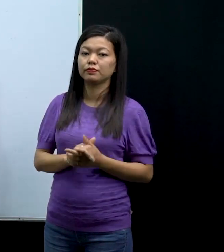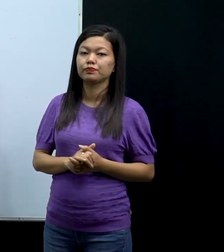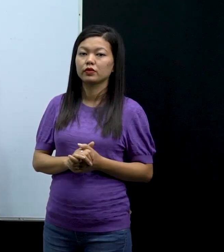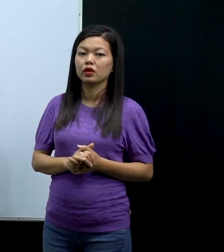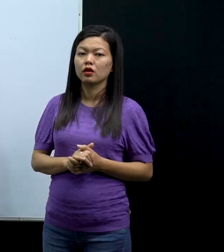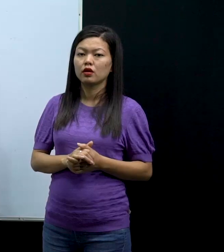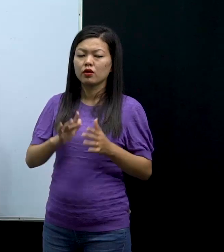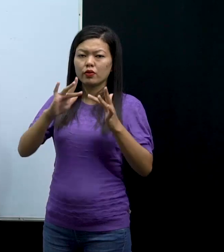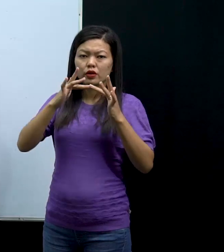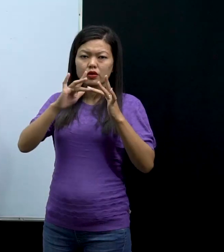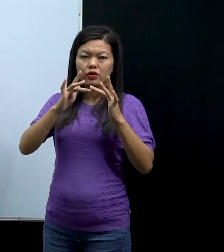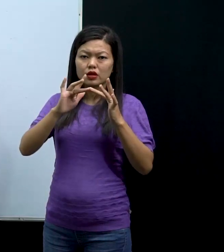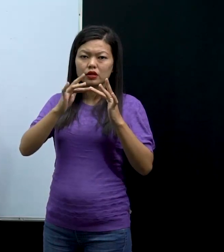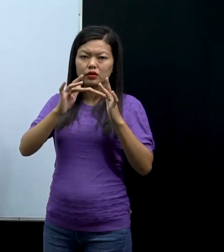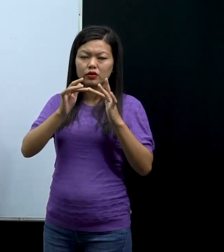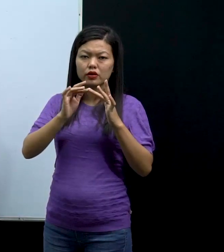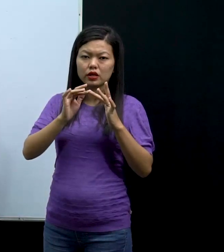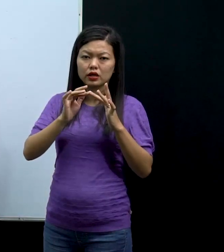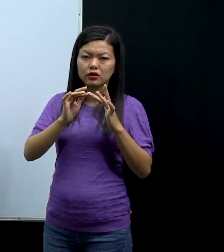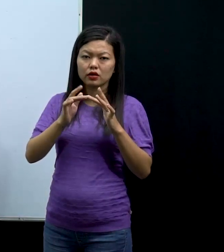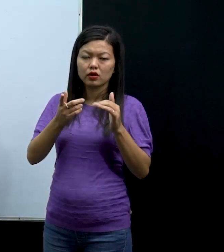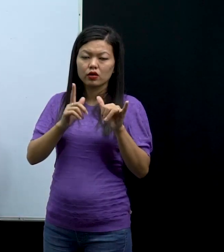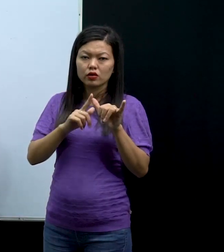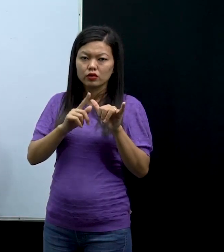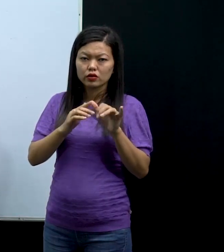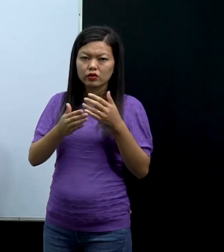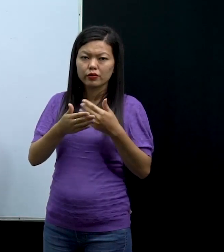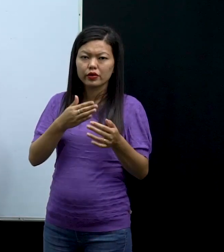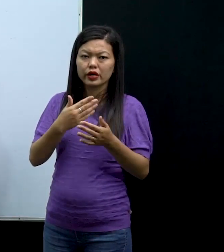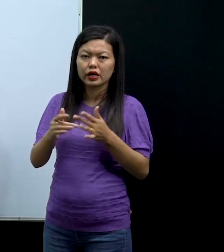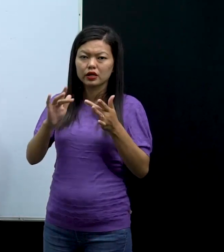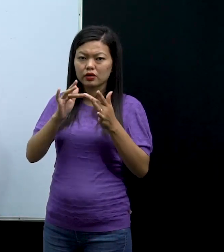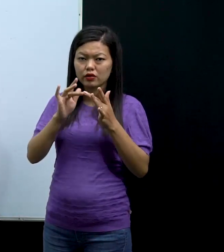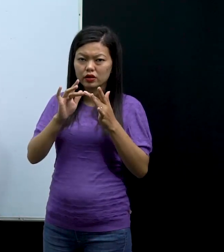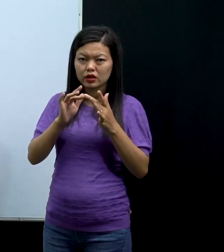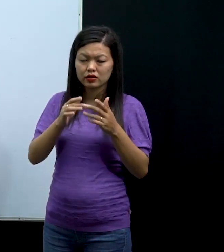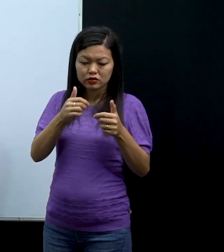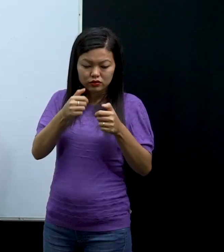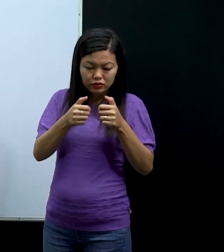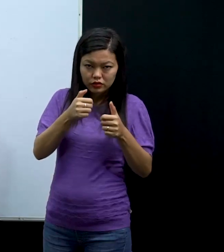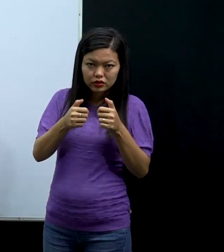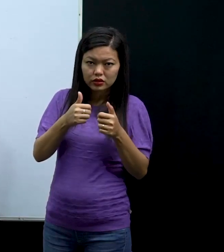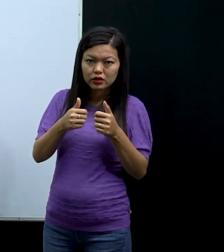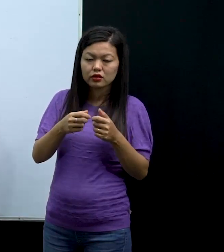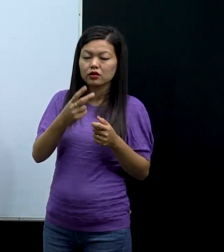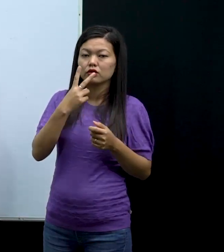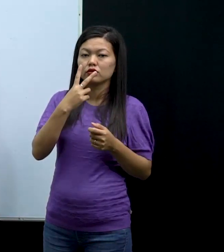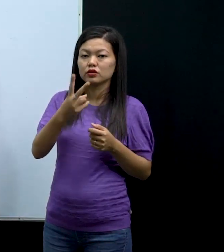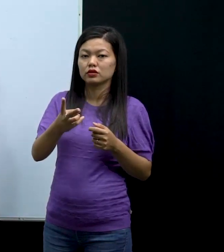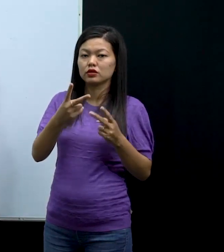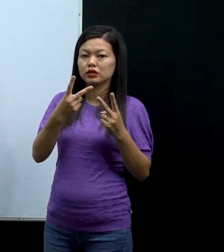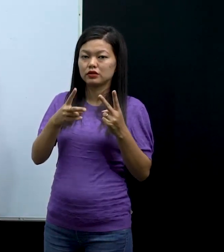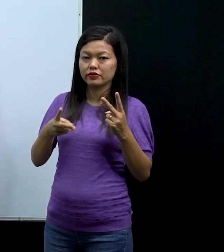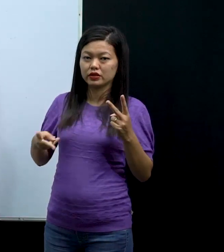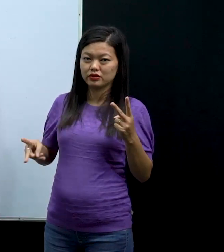and so on. But whatever is prescribed by the board should be followed. So when you write a complementary clause, if you are using